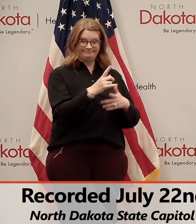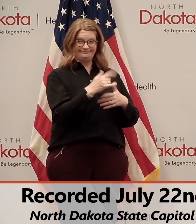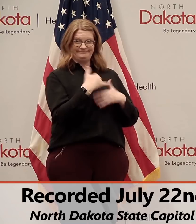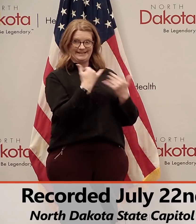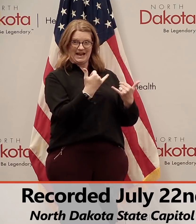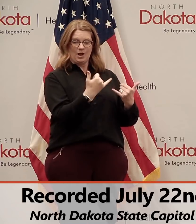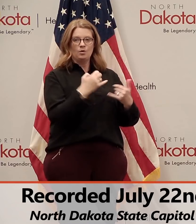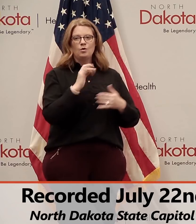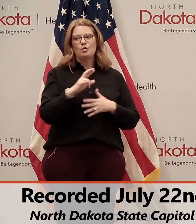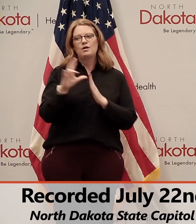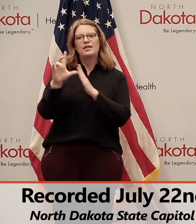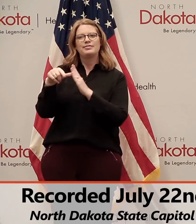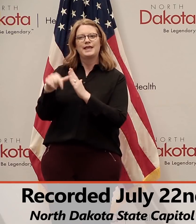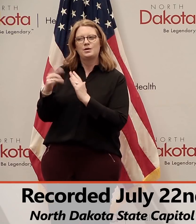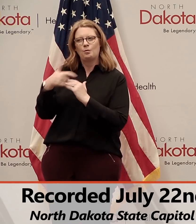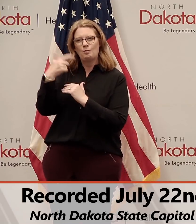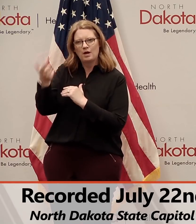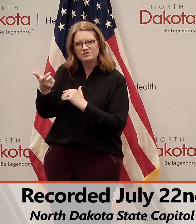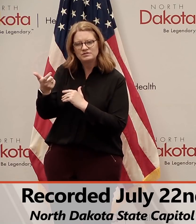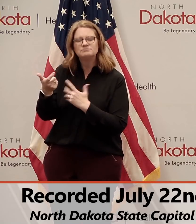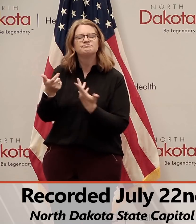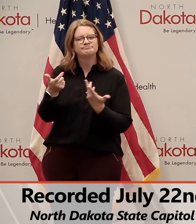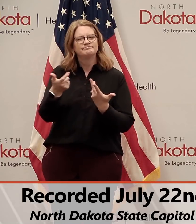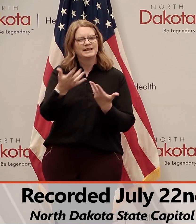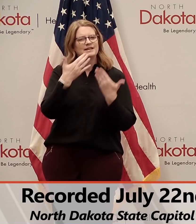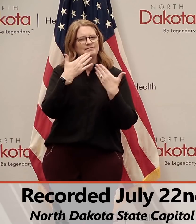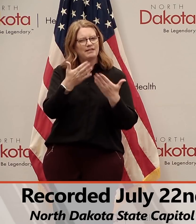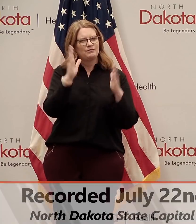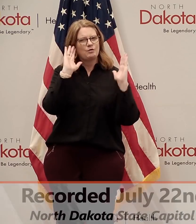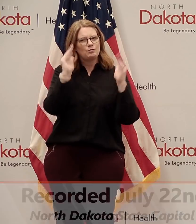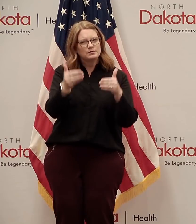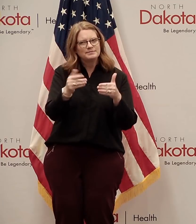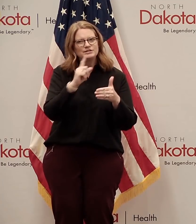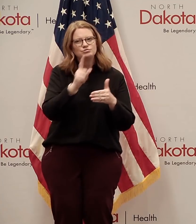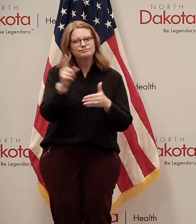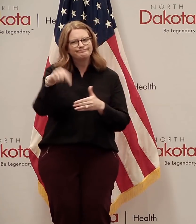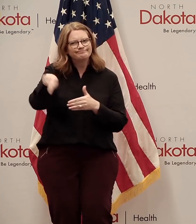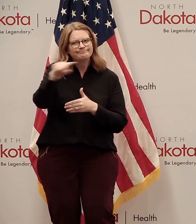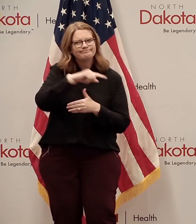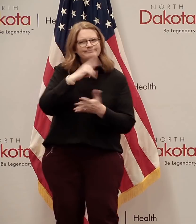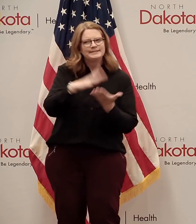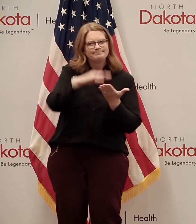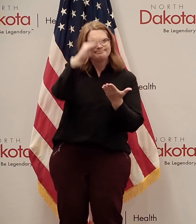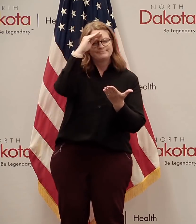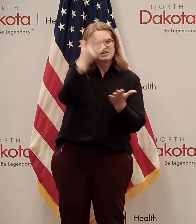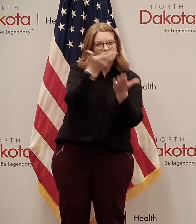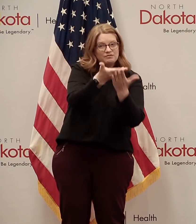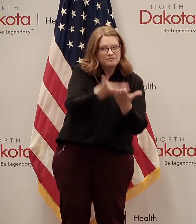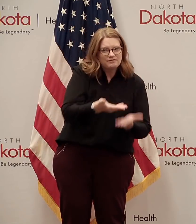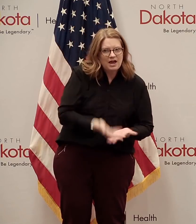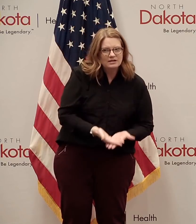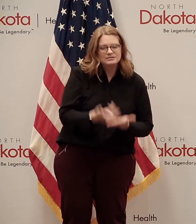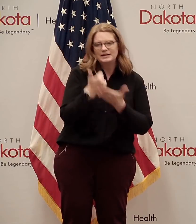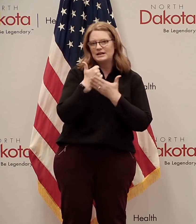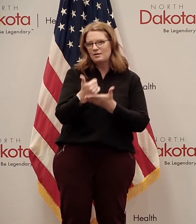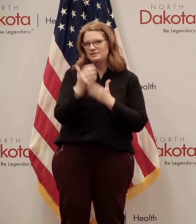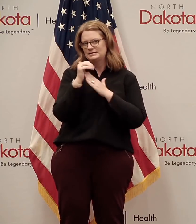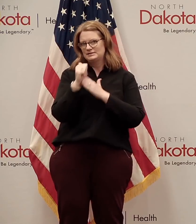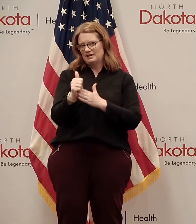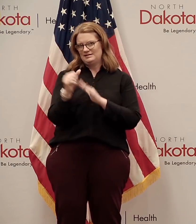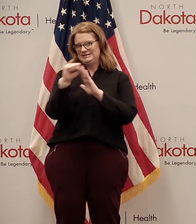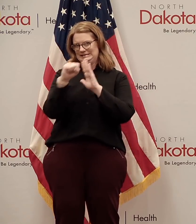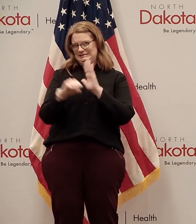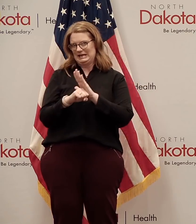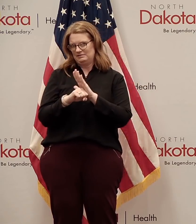later. We appreciate your focusing in on getting the facts and helping us guide our state. You're an important part of